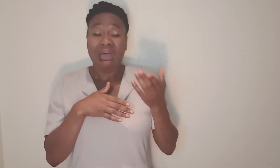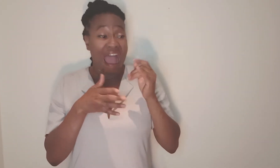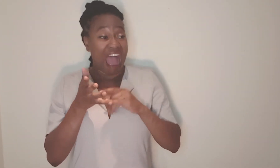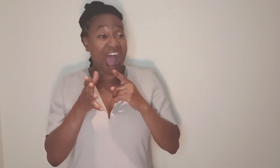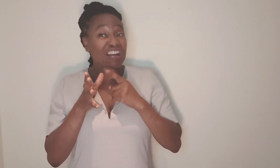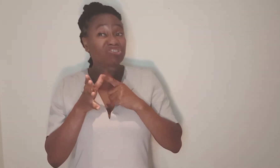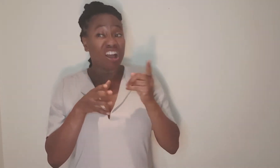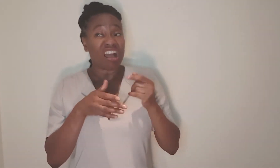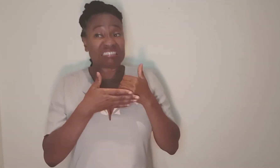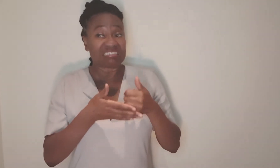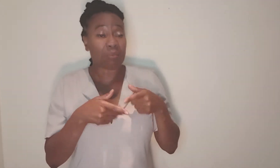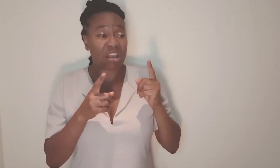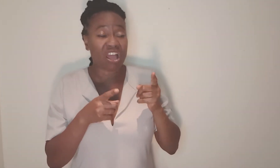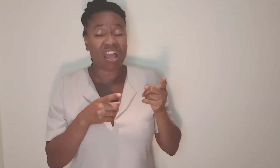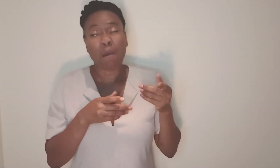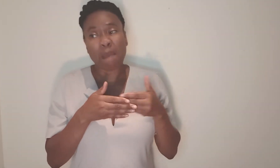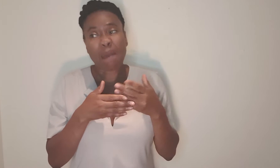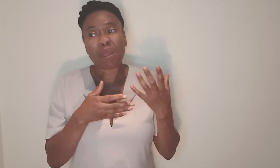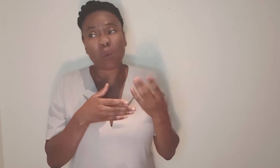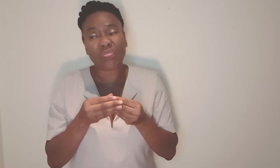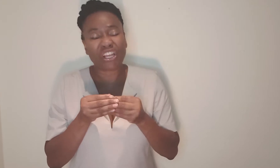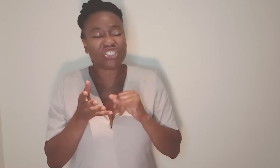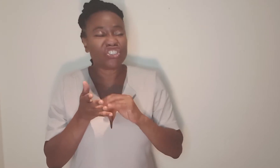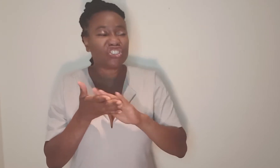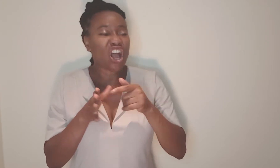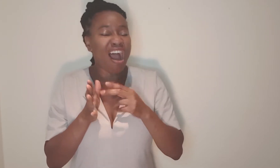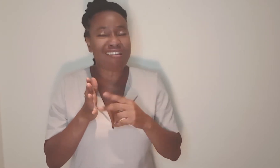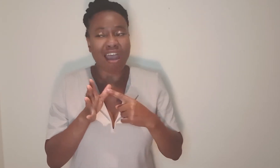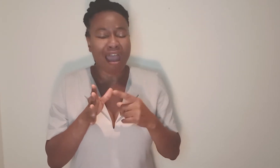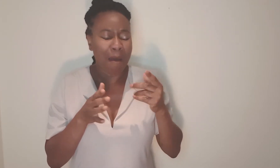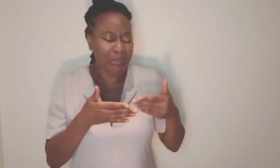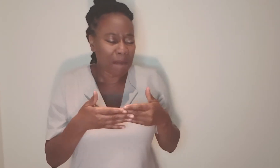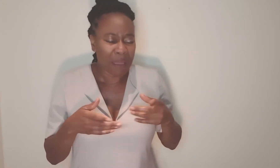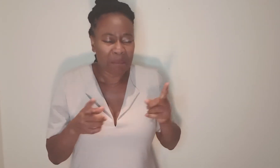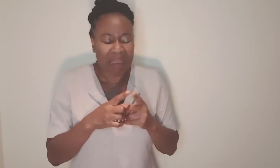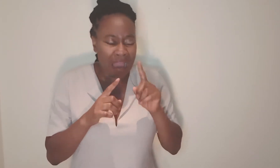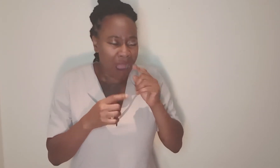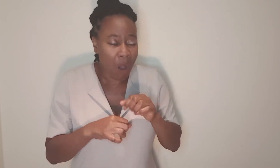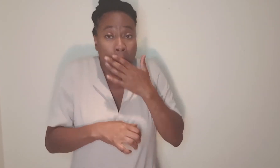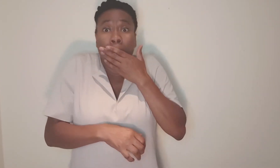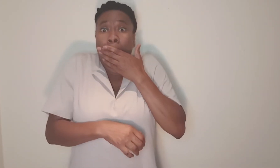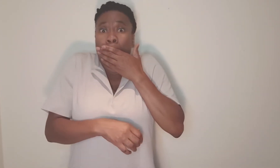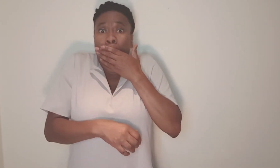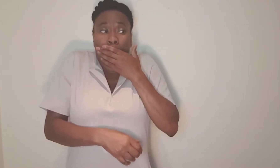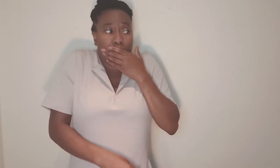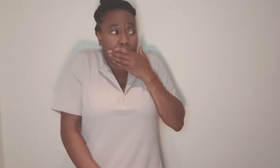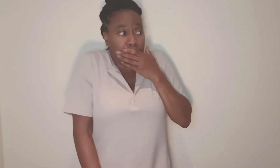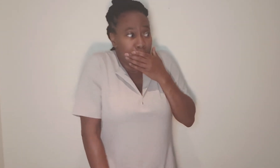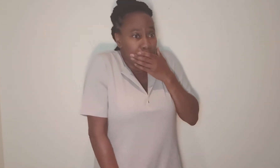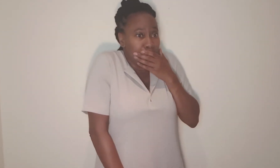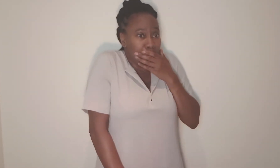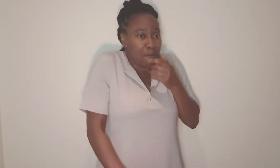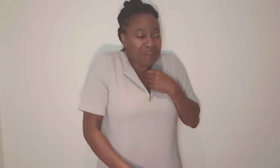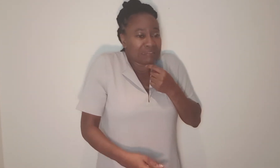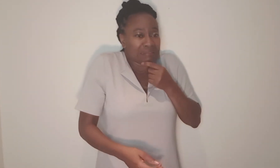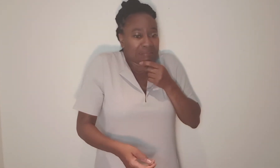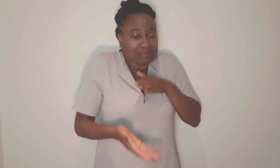manager now, and with a baby on the way for him and Shana. And I can't wait to meet him. Oops, I let the cat out of the